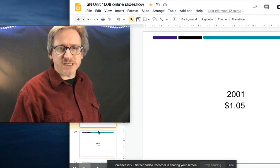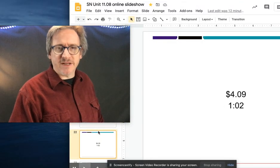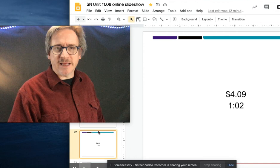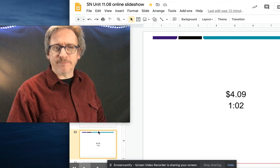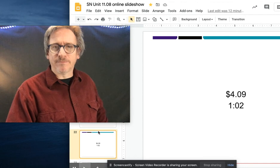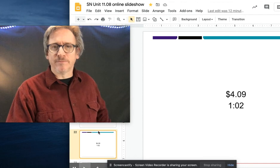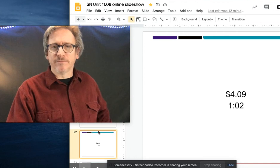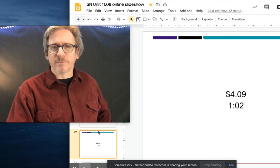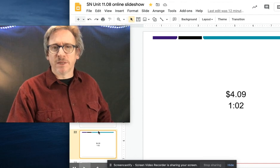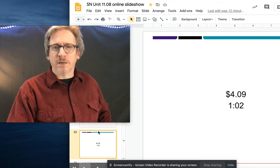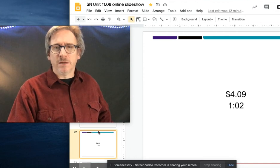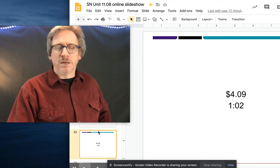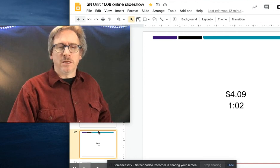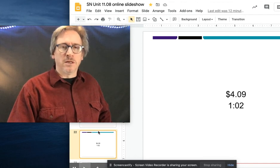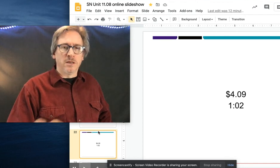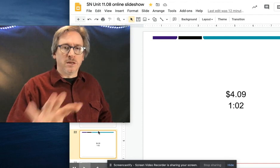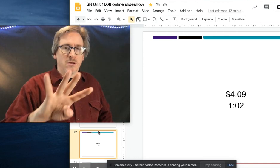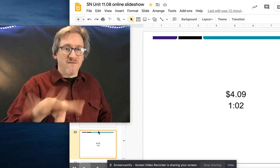just leave it at that.